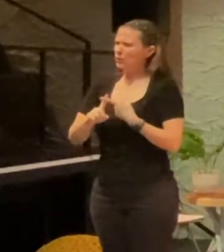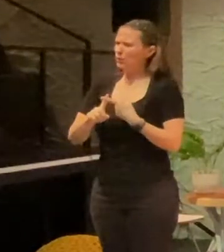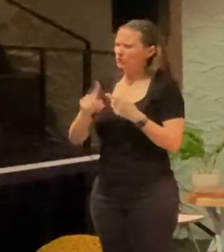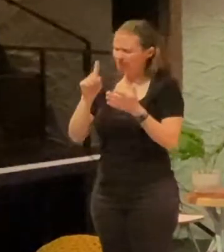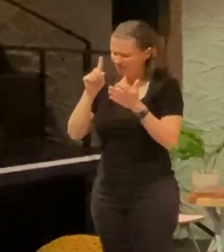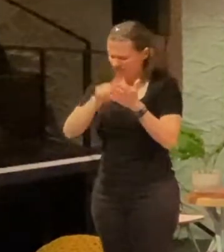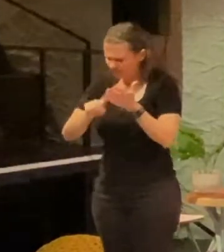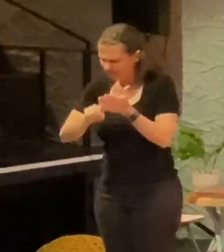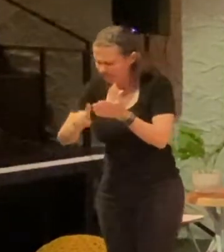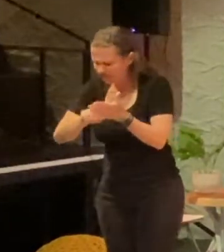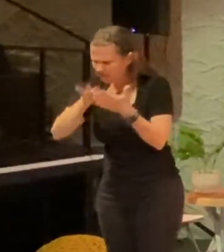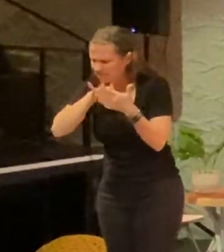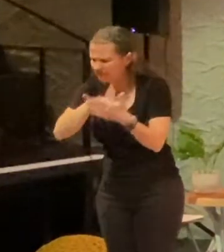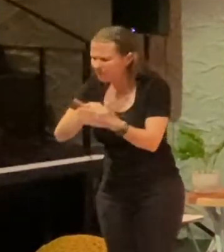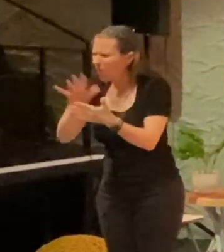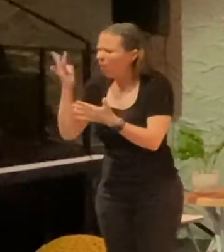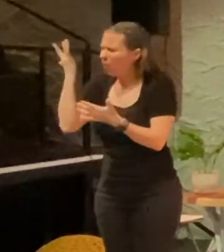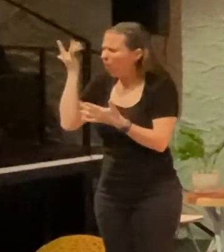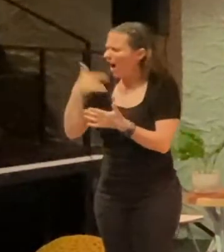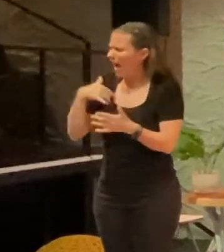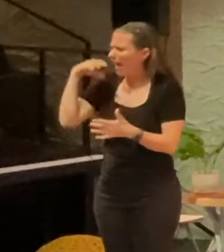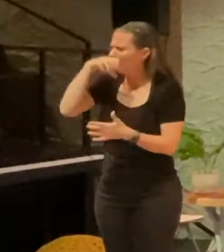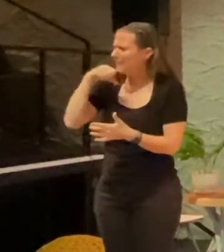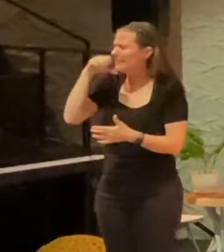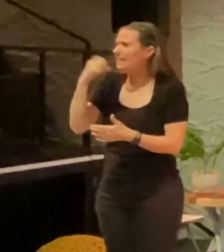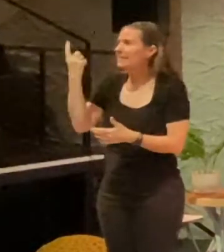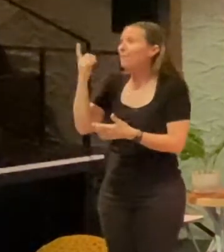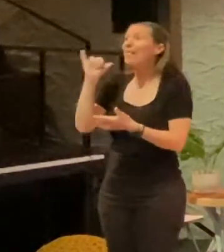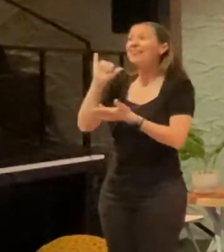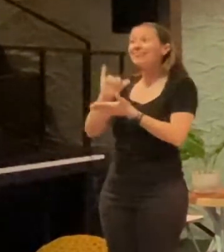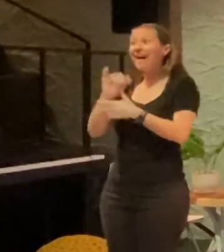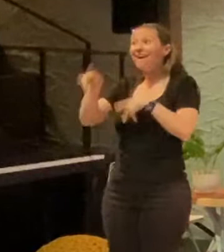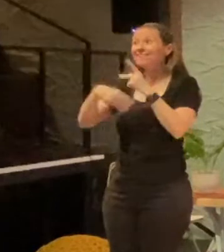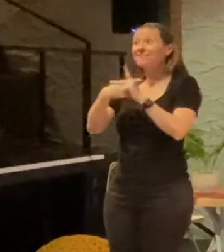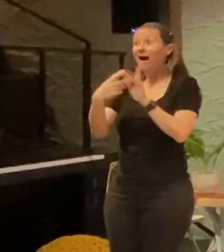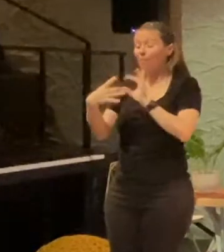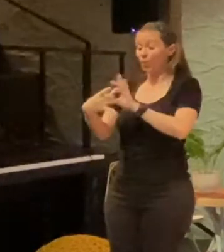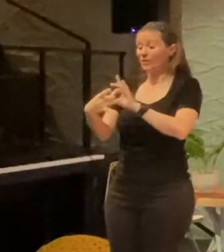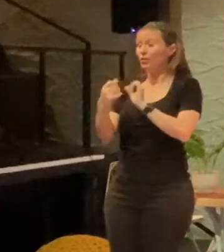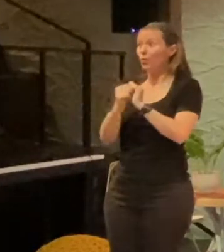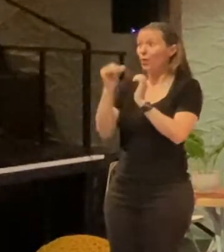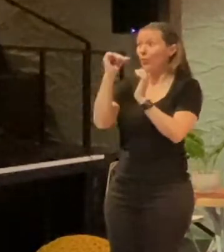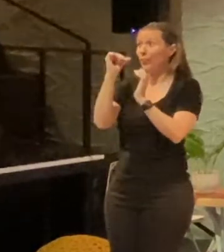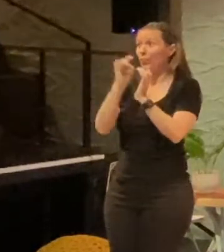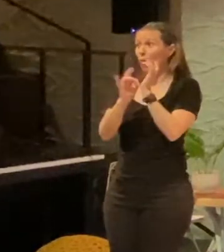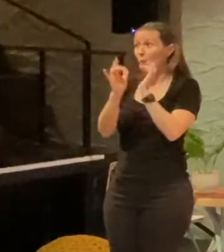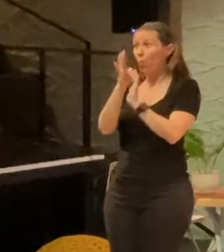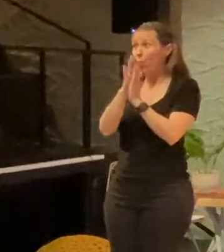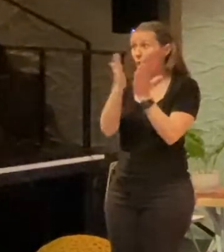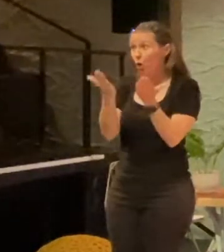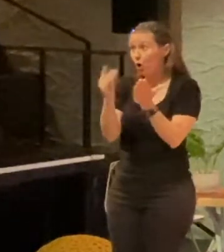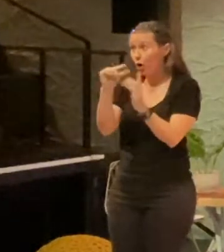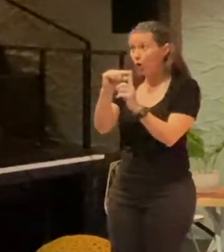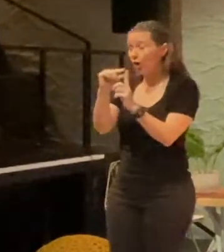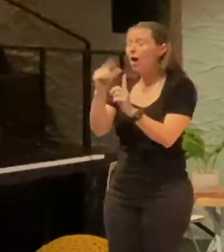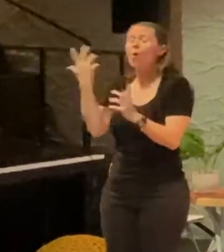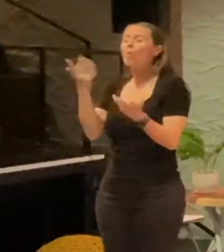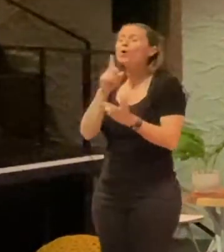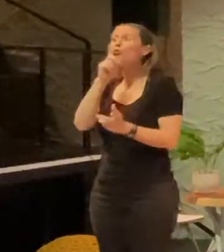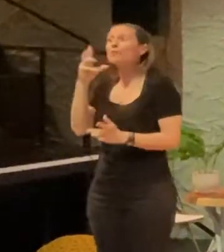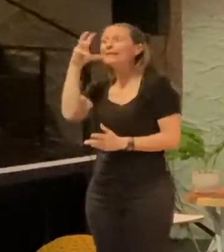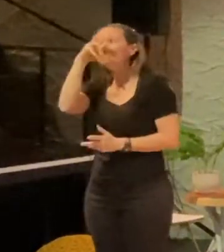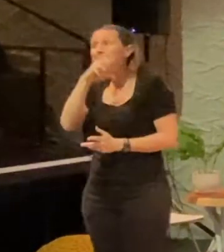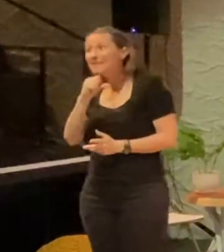something. And Jesus says, that kind of relationship with the Word of God, what you're really missing out on